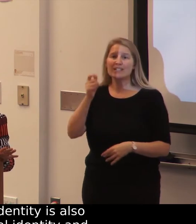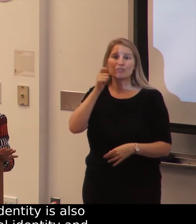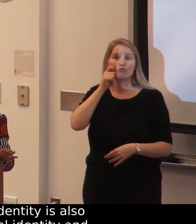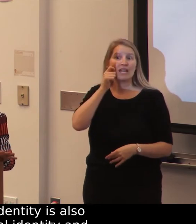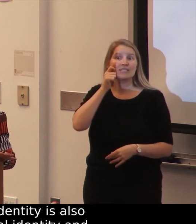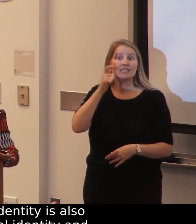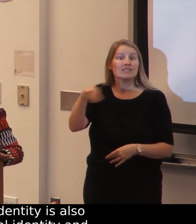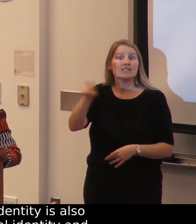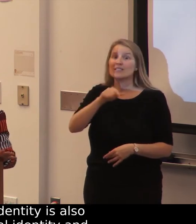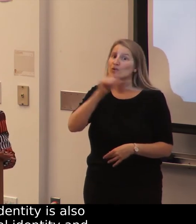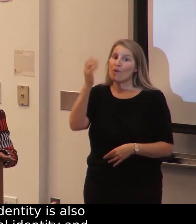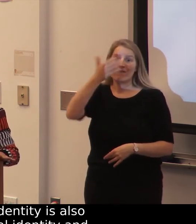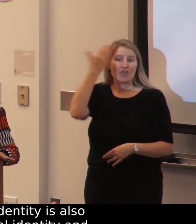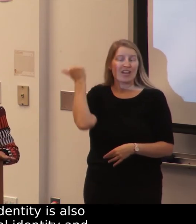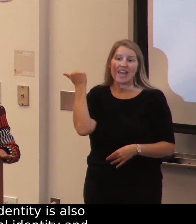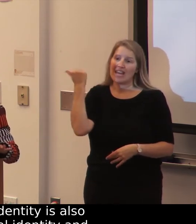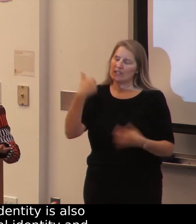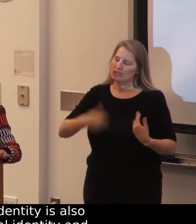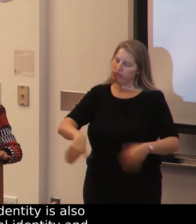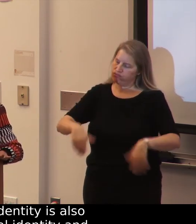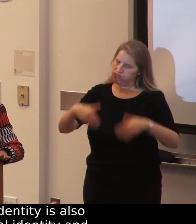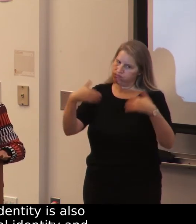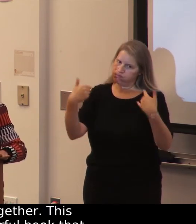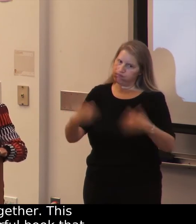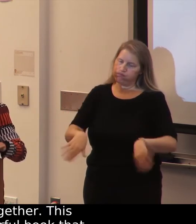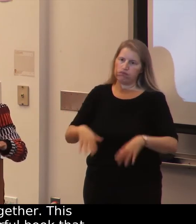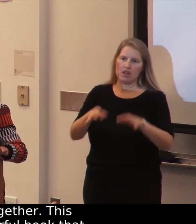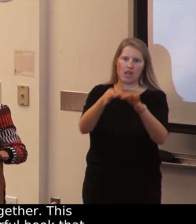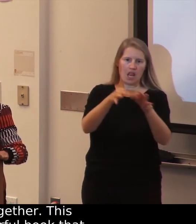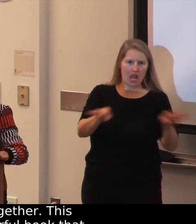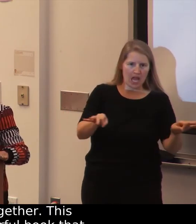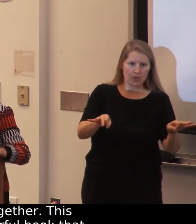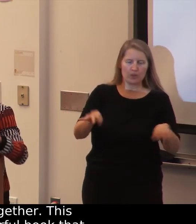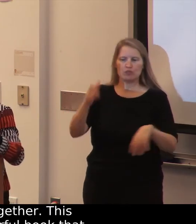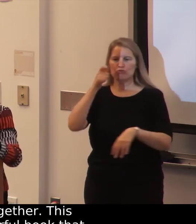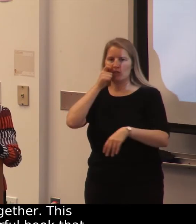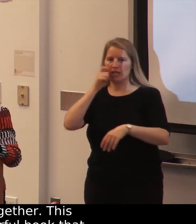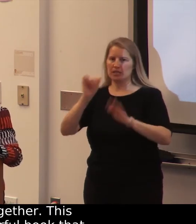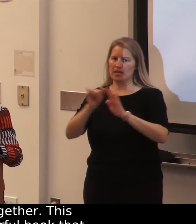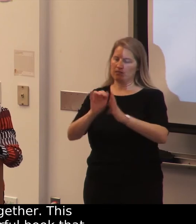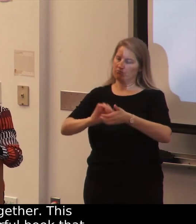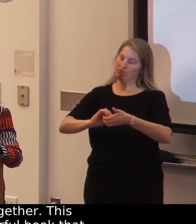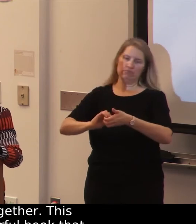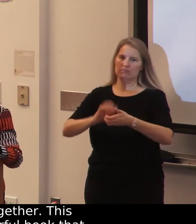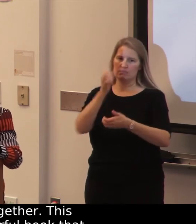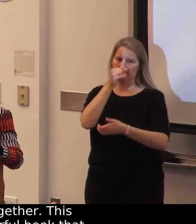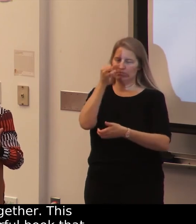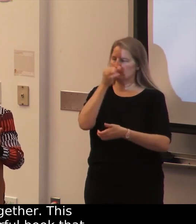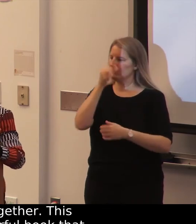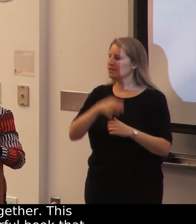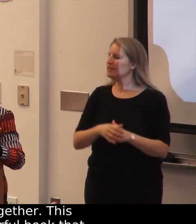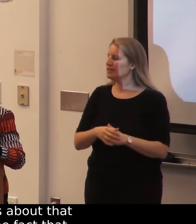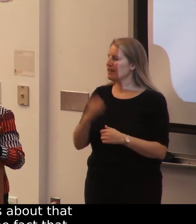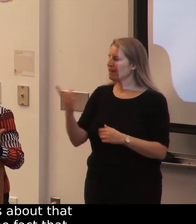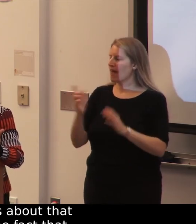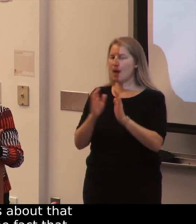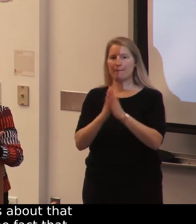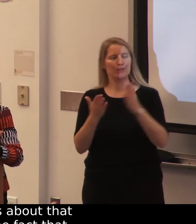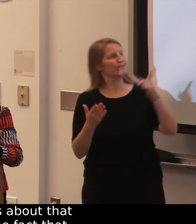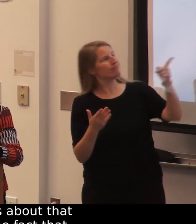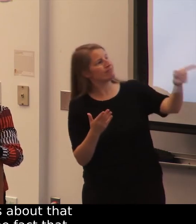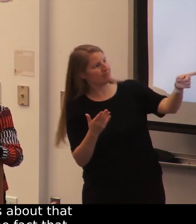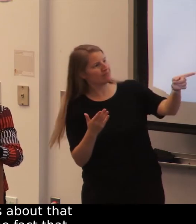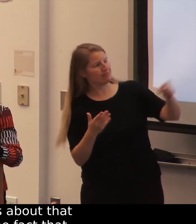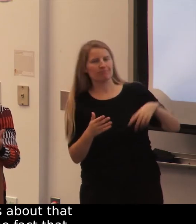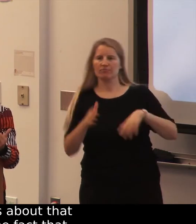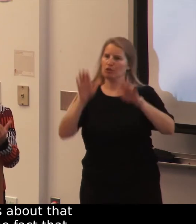racial. Racial identity and language identity are put in together. This is a wonderful book that actually explores that, lots of